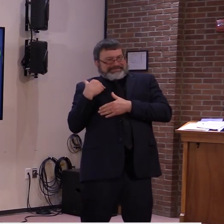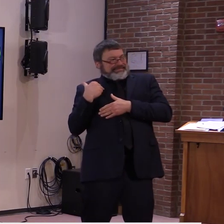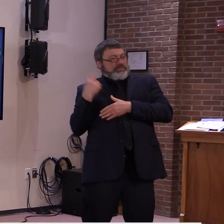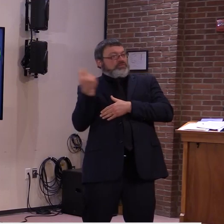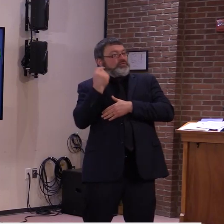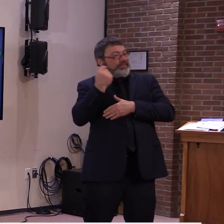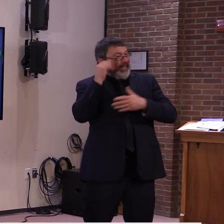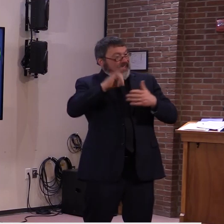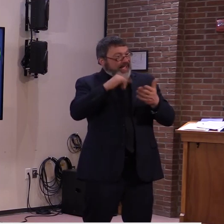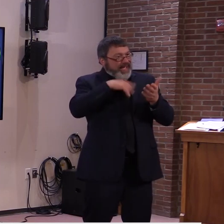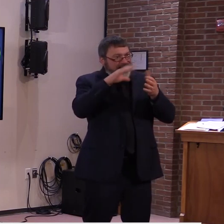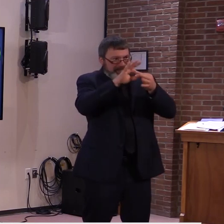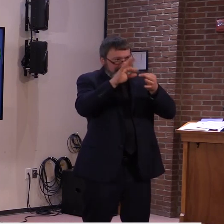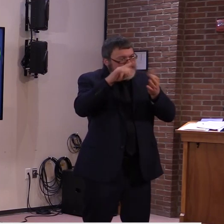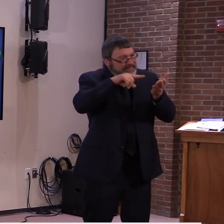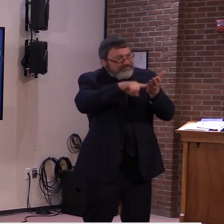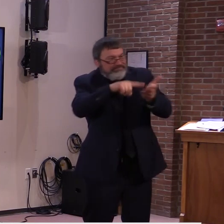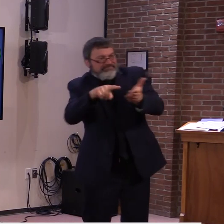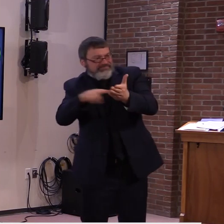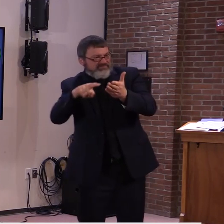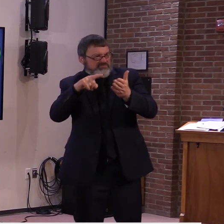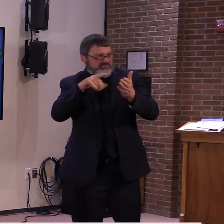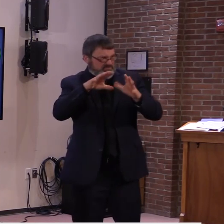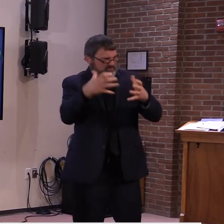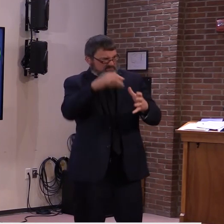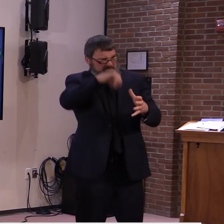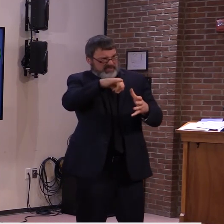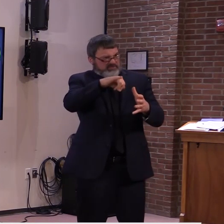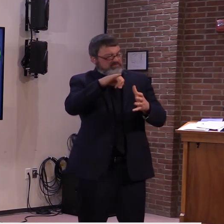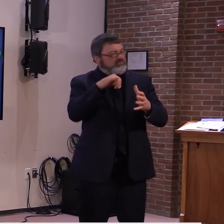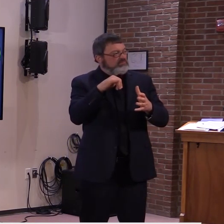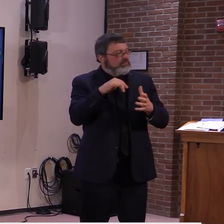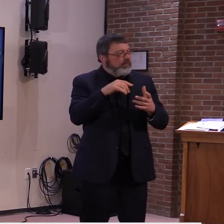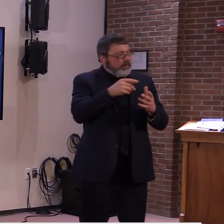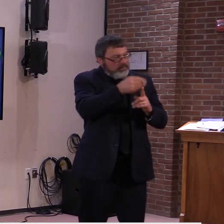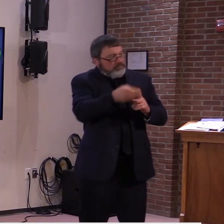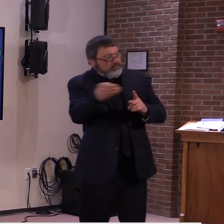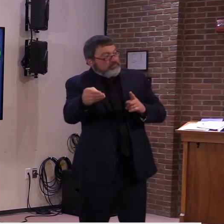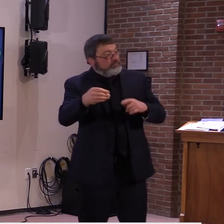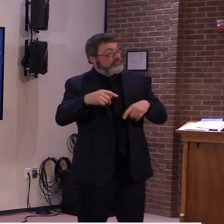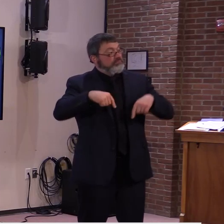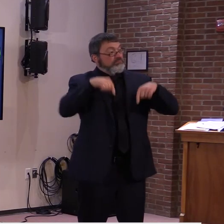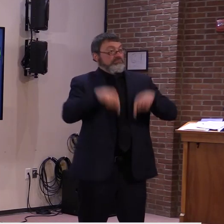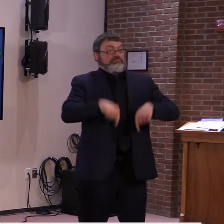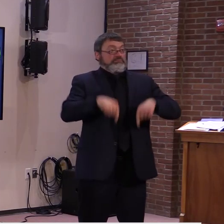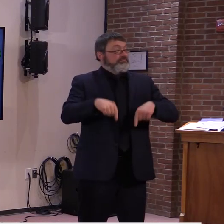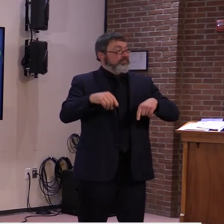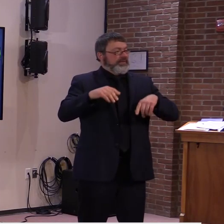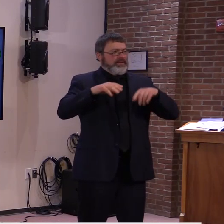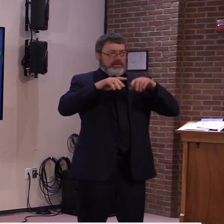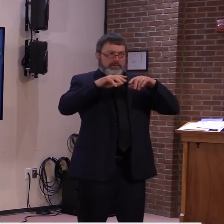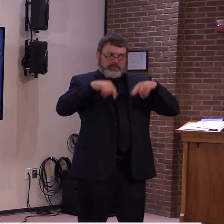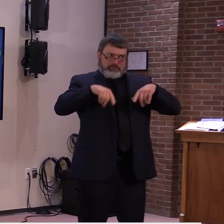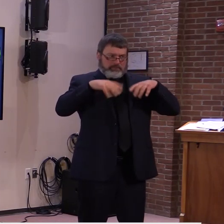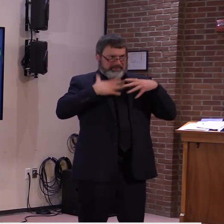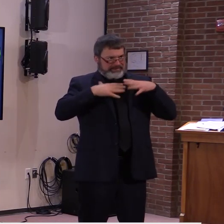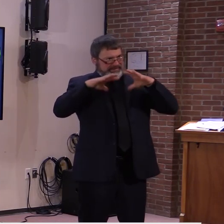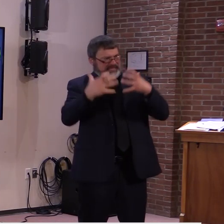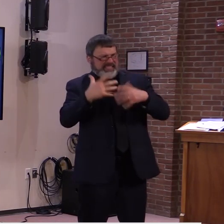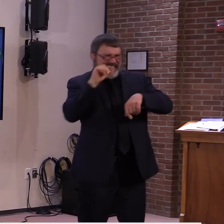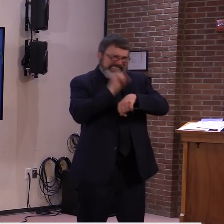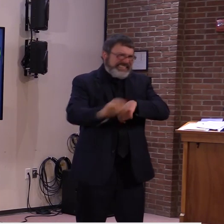of COVID-19. We've worked hard to ensure that we're prepared to meet the rising cases across Vermont. And as